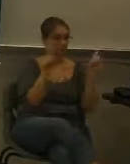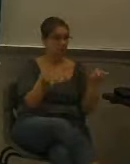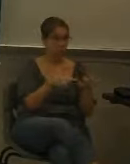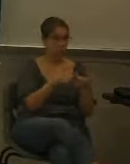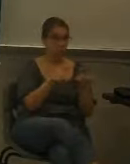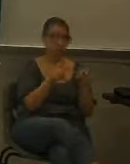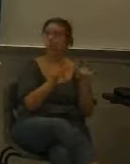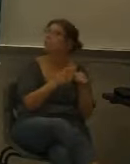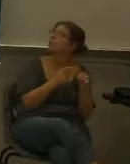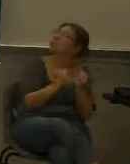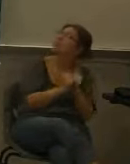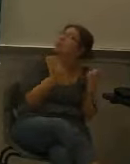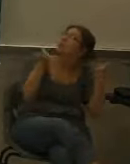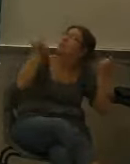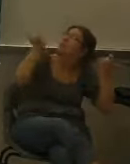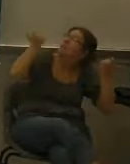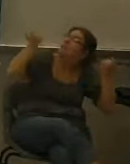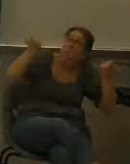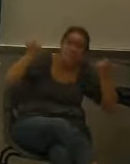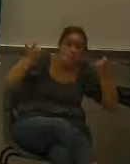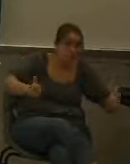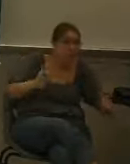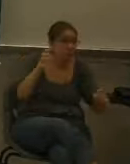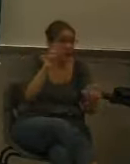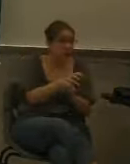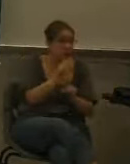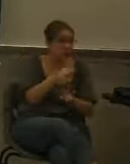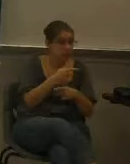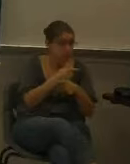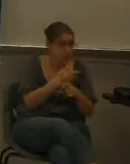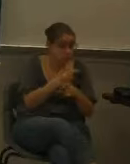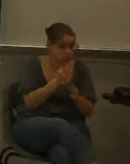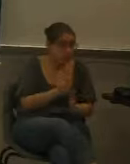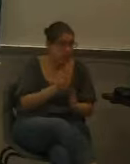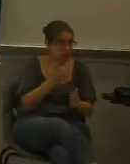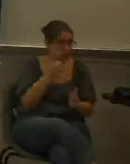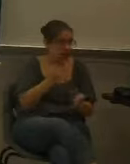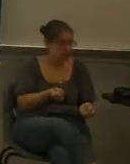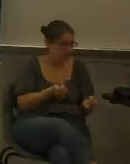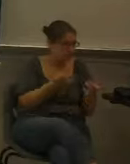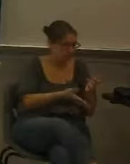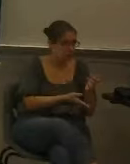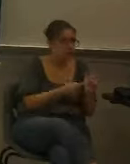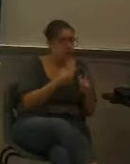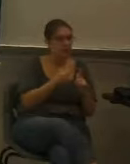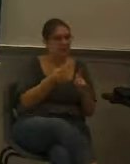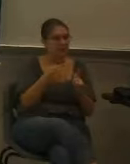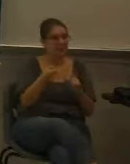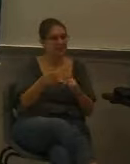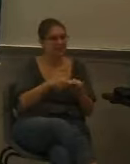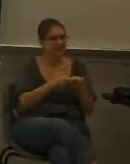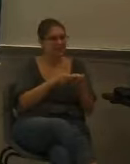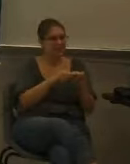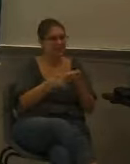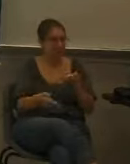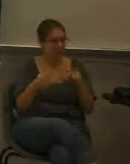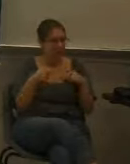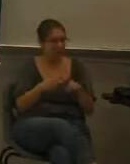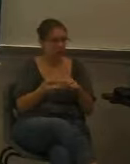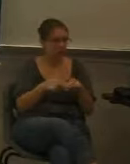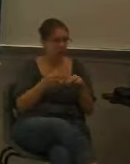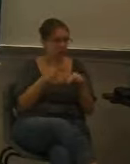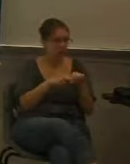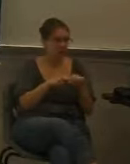In the first panel, a big population of producers as far as amount, and then this decreasing as you go up